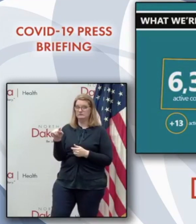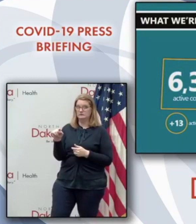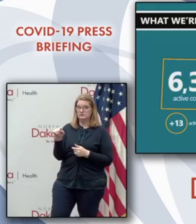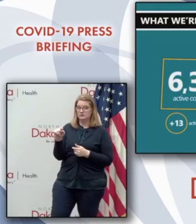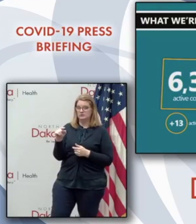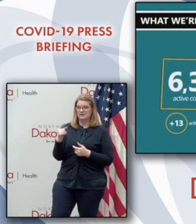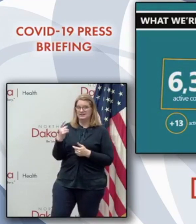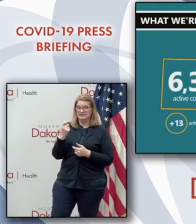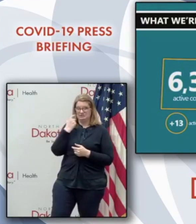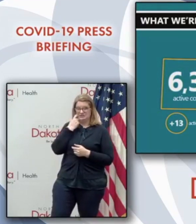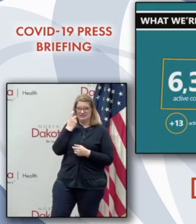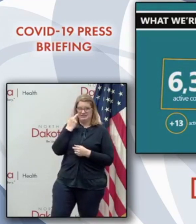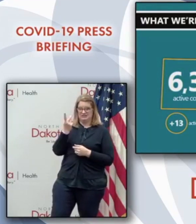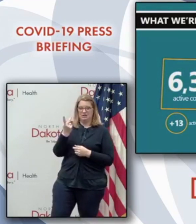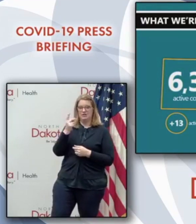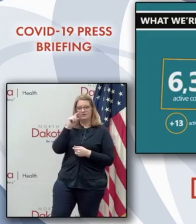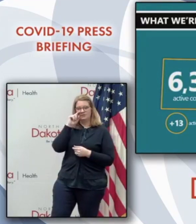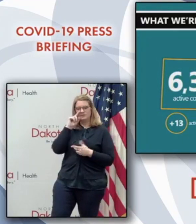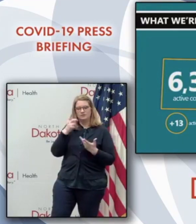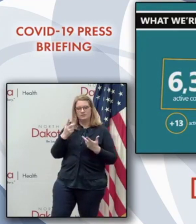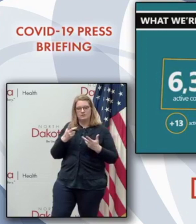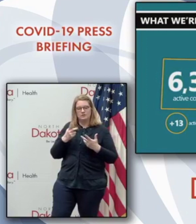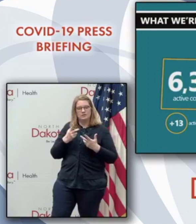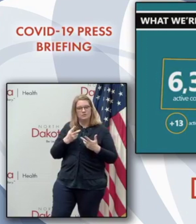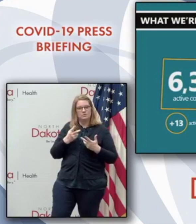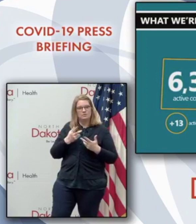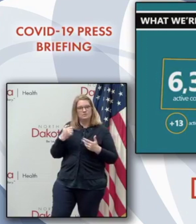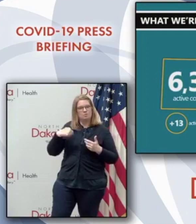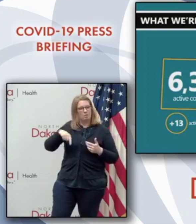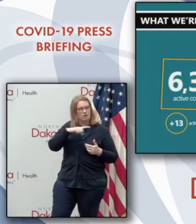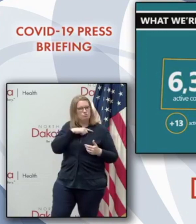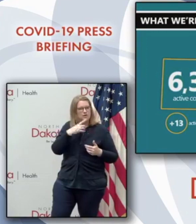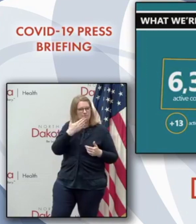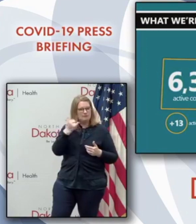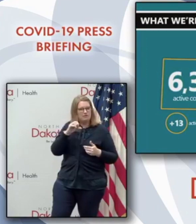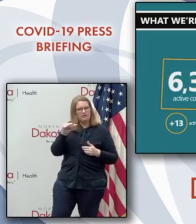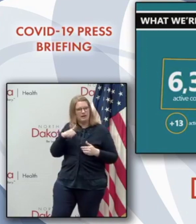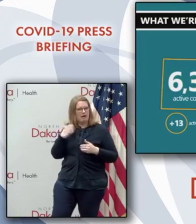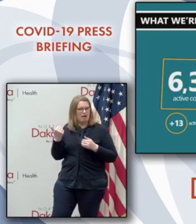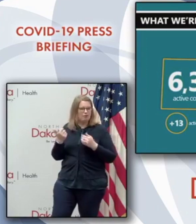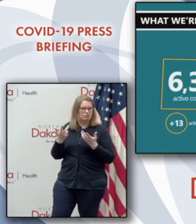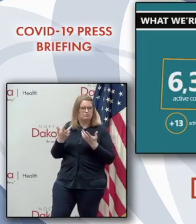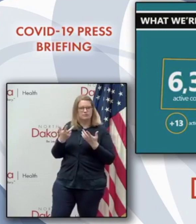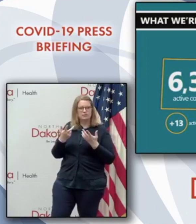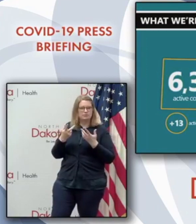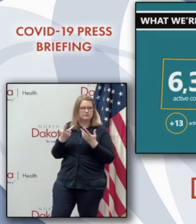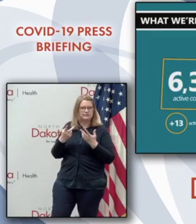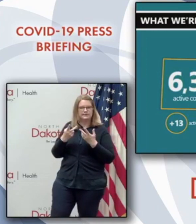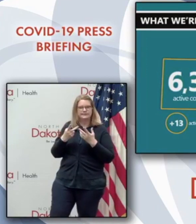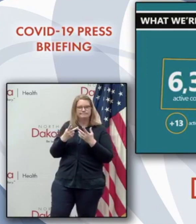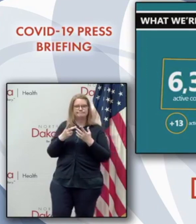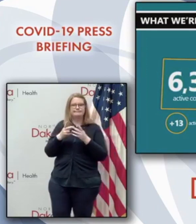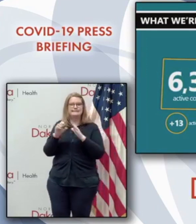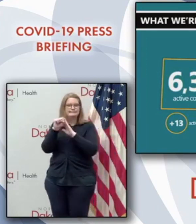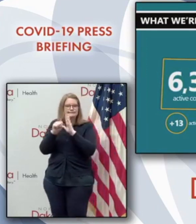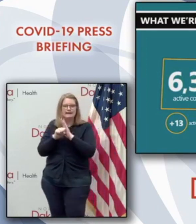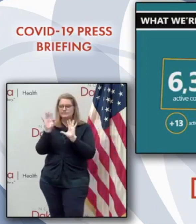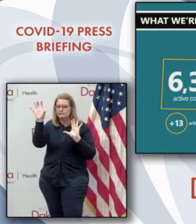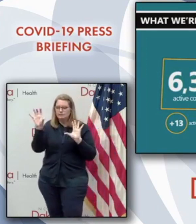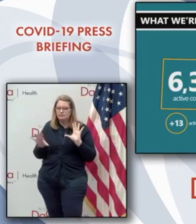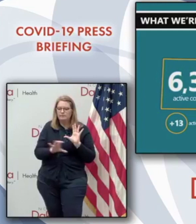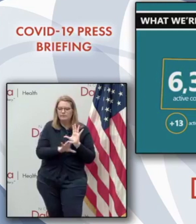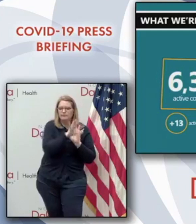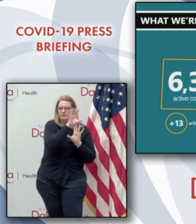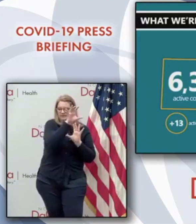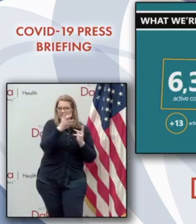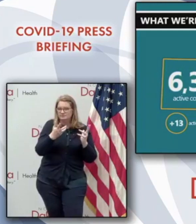from the slide earlier, we're doing substantially better than most of our neighbors, where we have other neighbors in this area that have, at